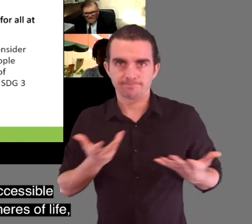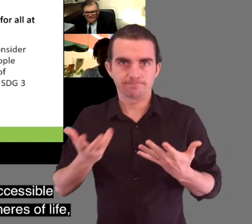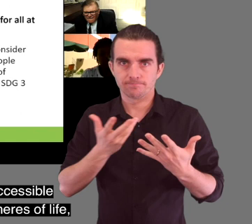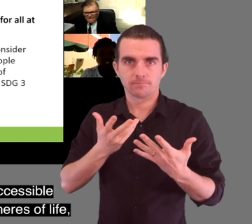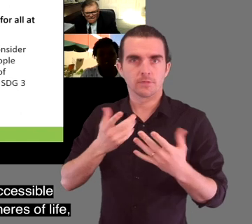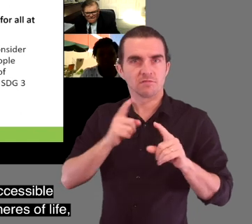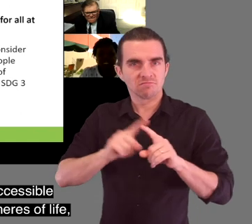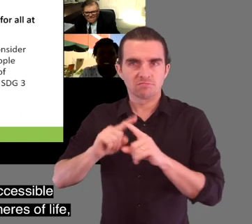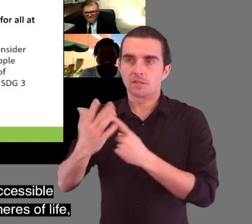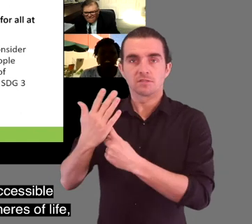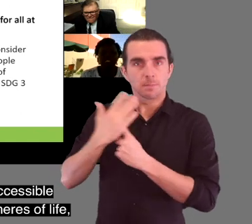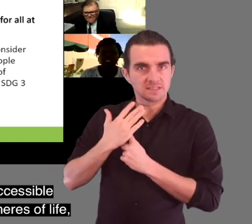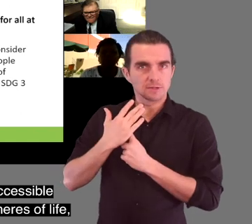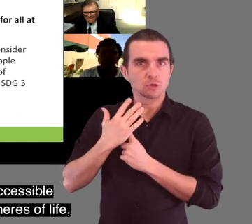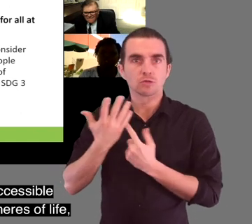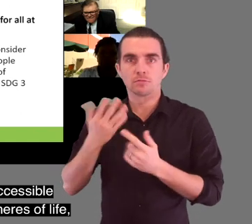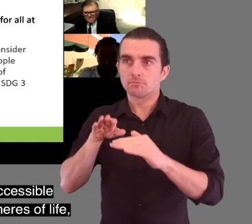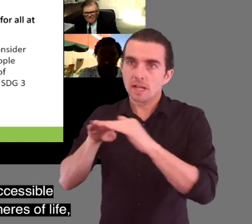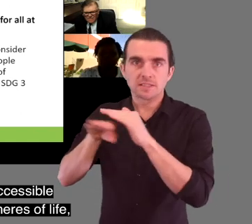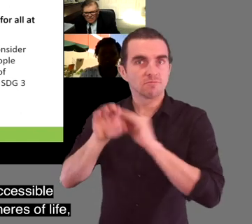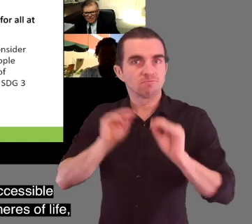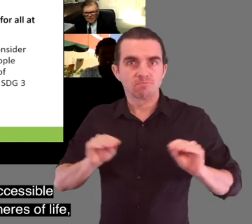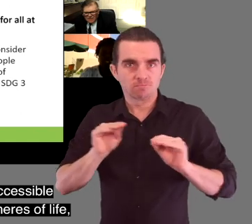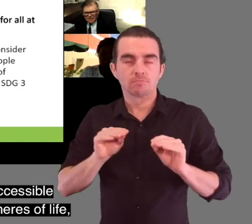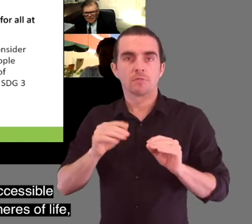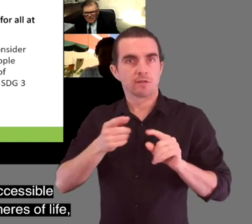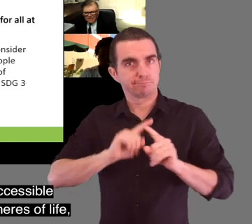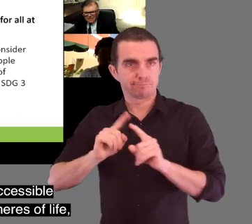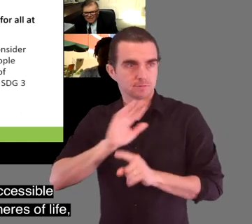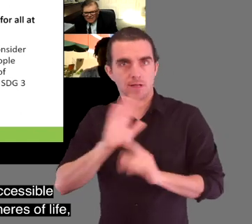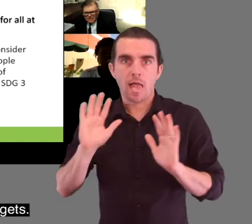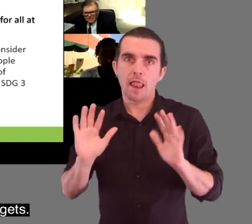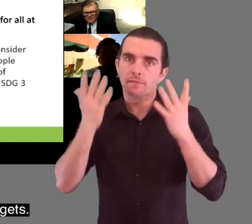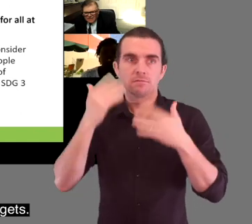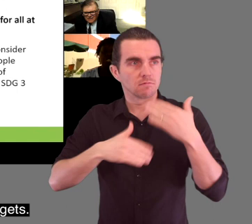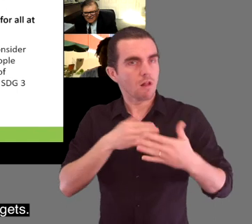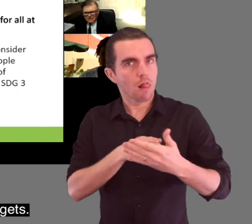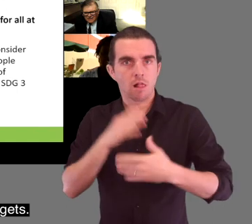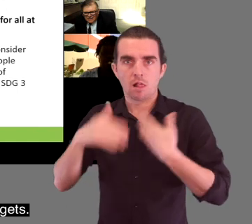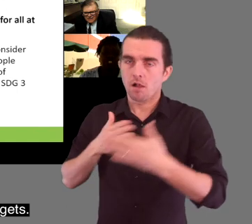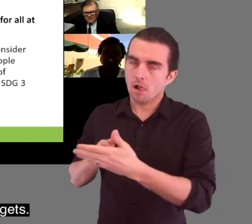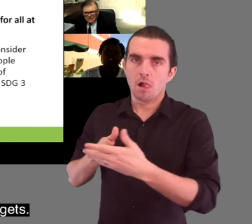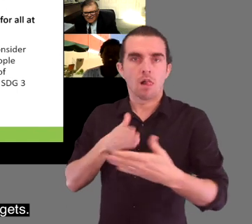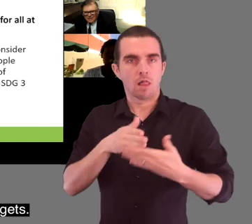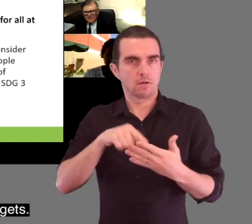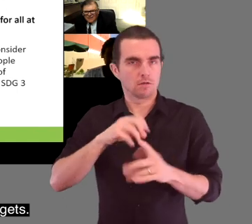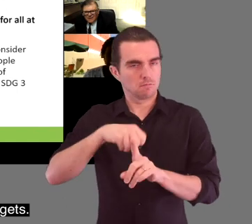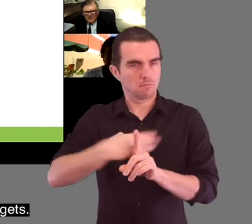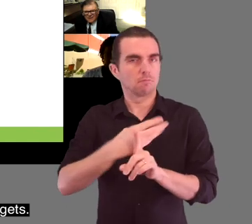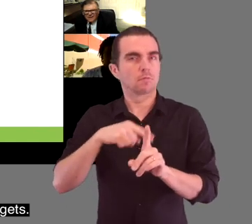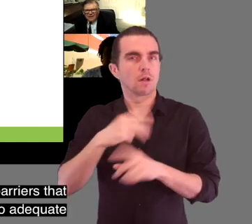forms of discrimination and inaccessible environments in many spheres of life, including SDG 3